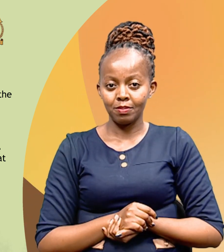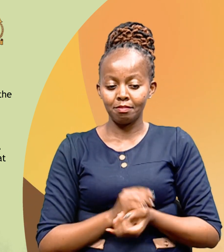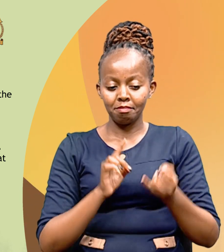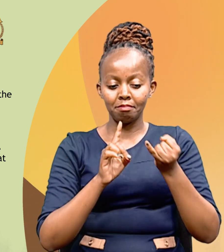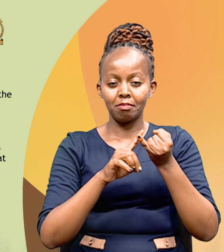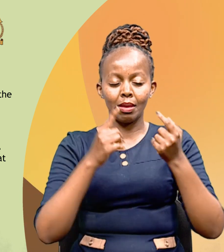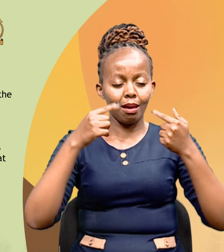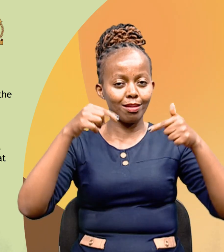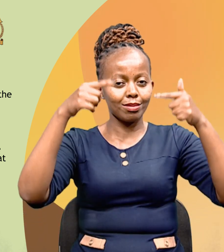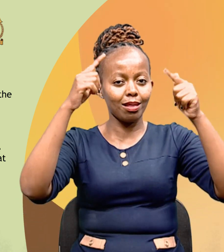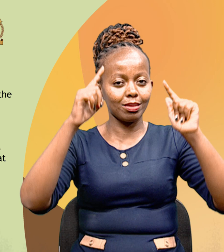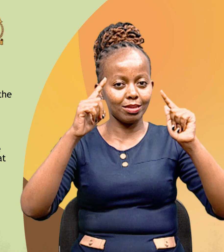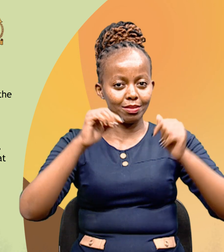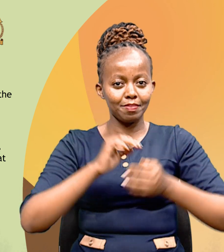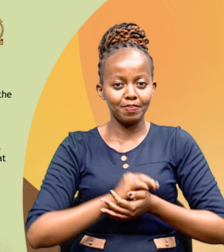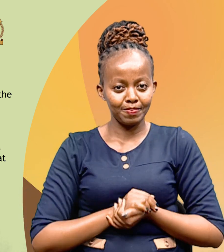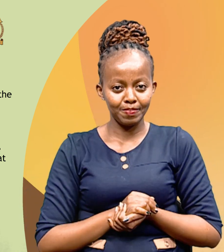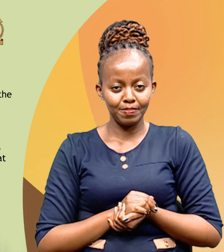excellence,